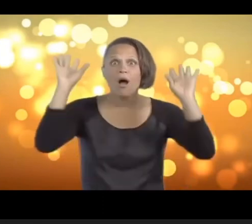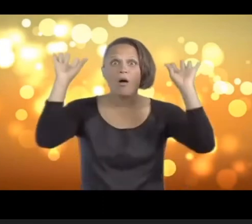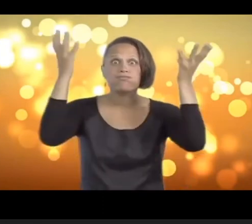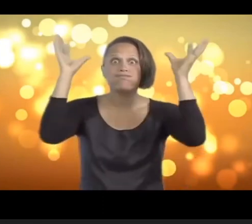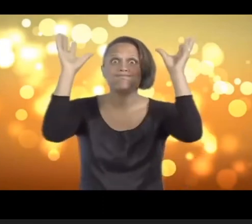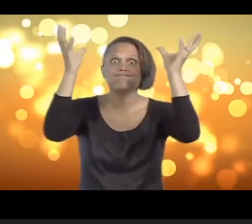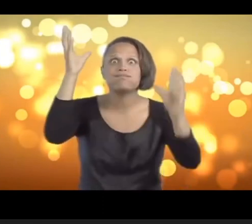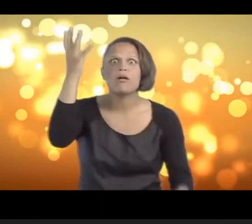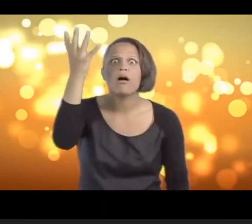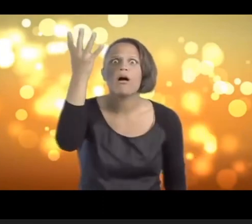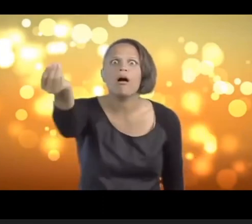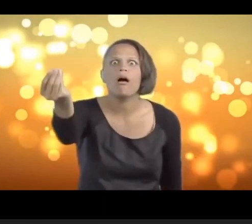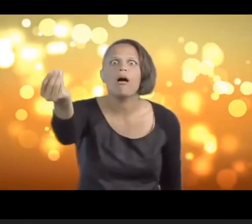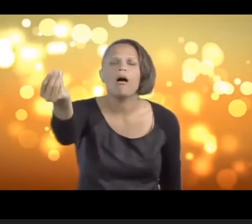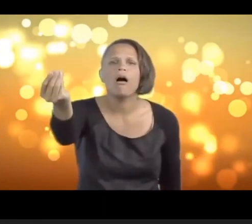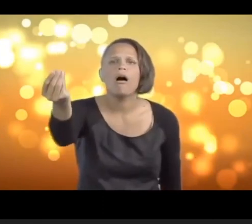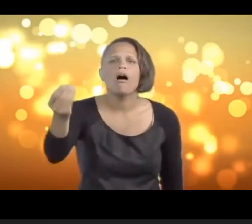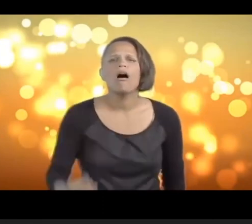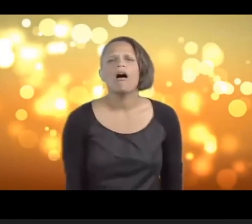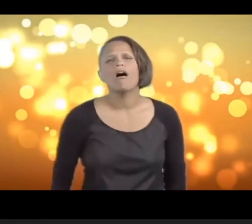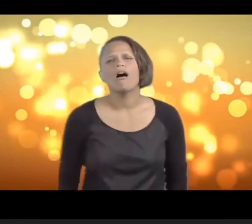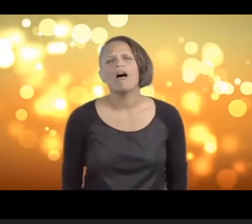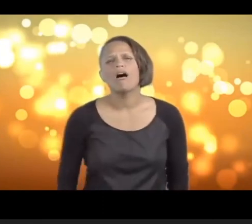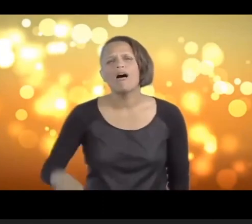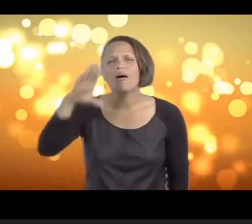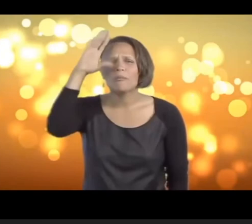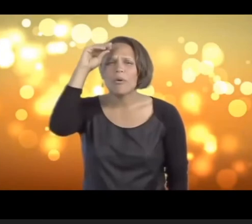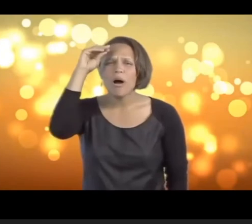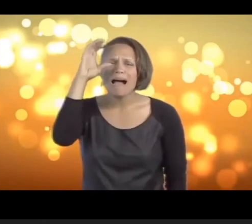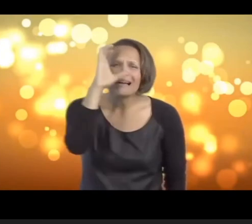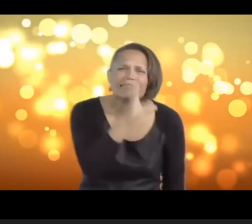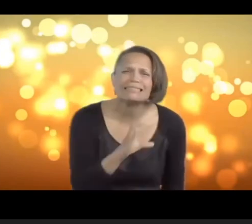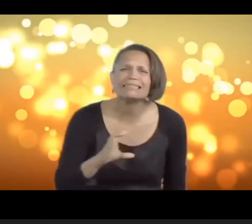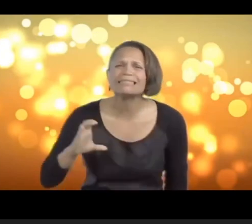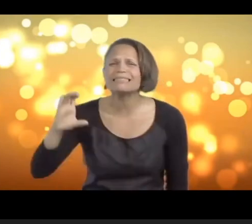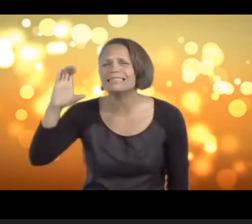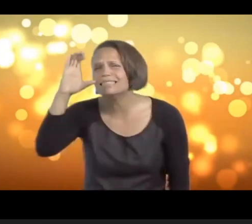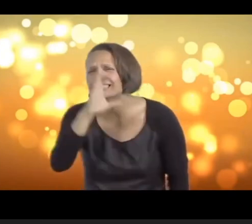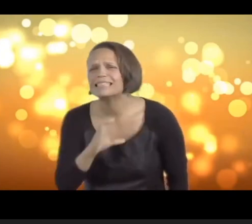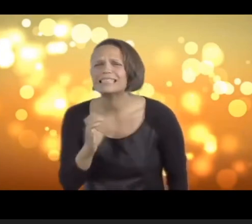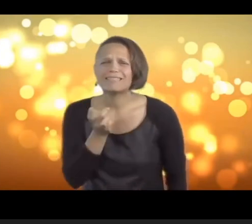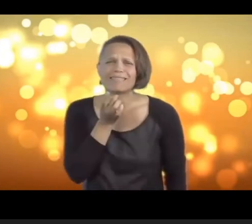scared, police sirens gone, boy